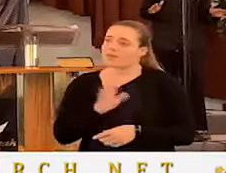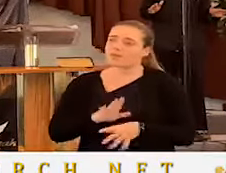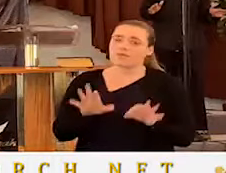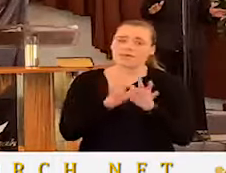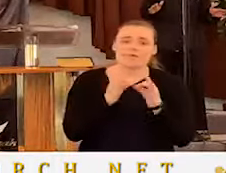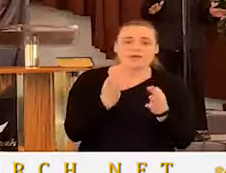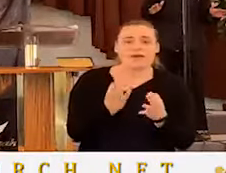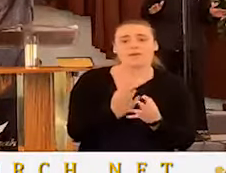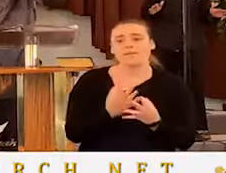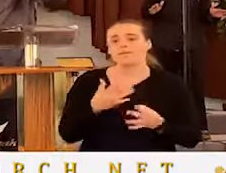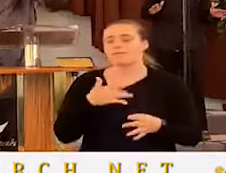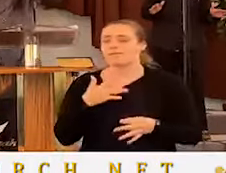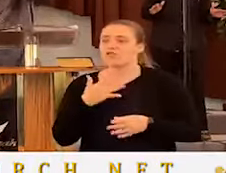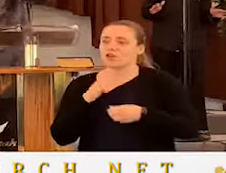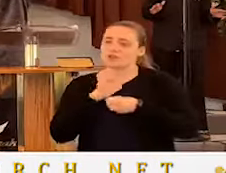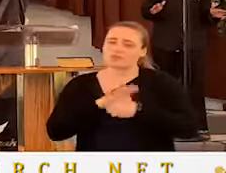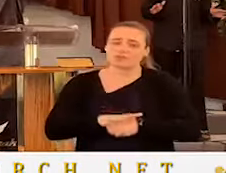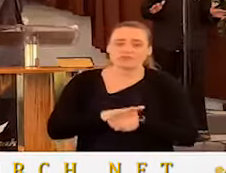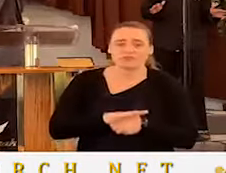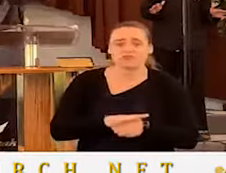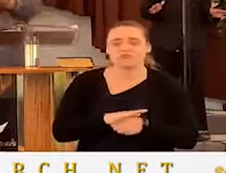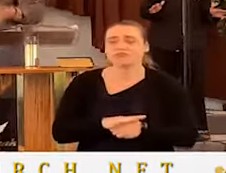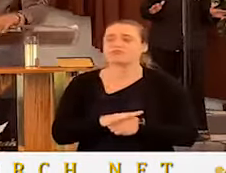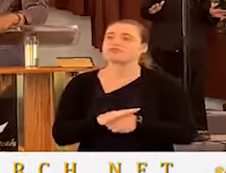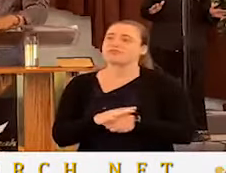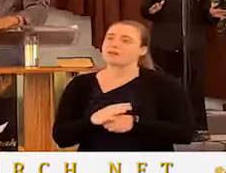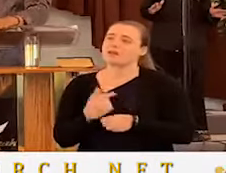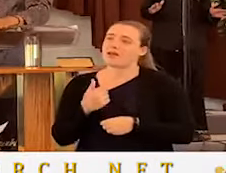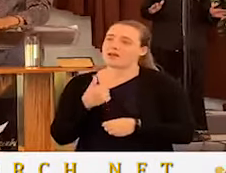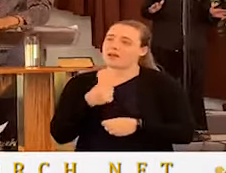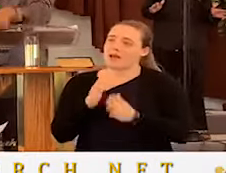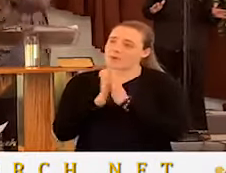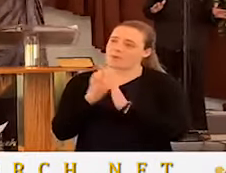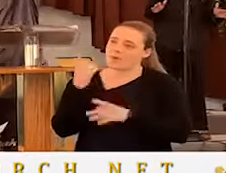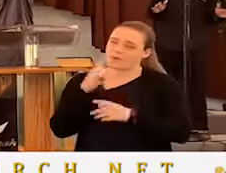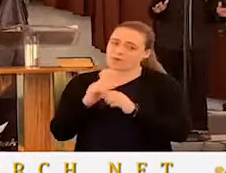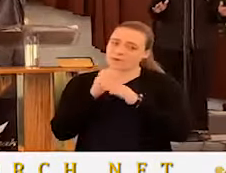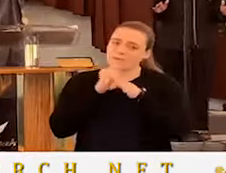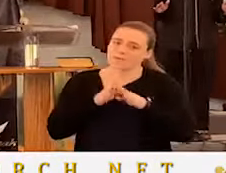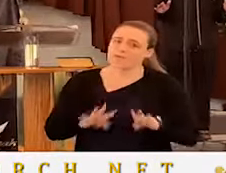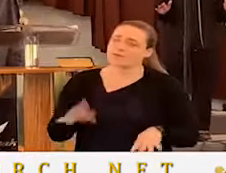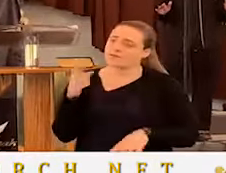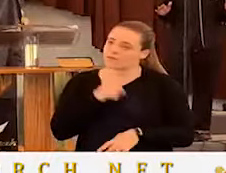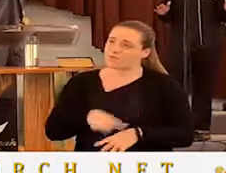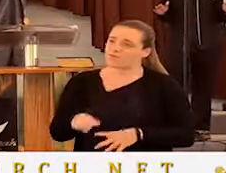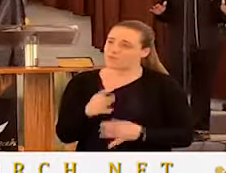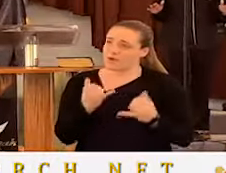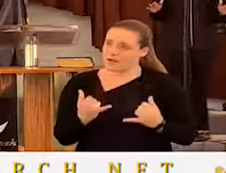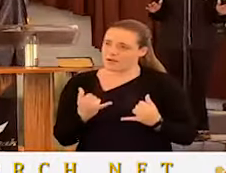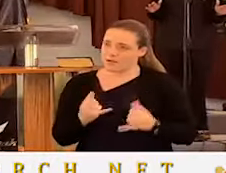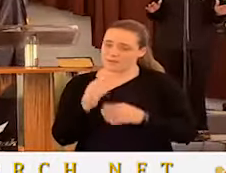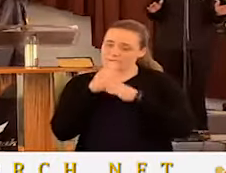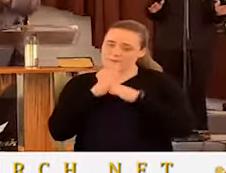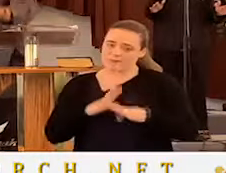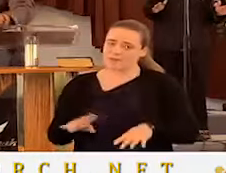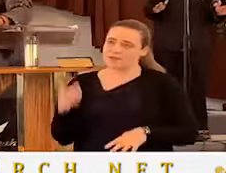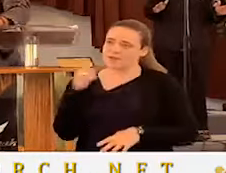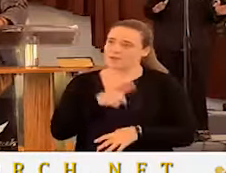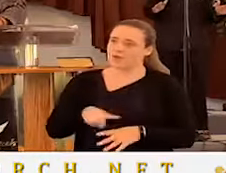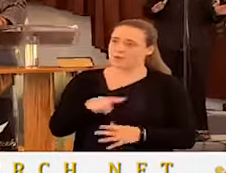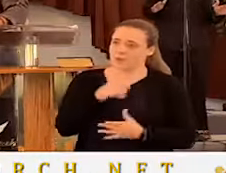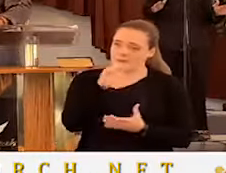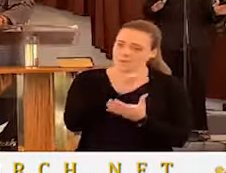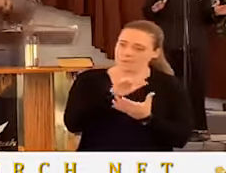there's contentiousness. I speak peace to it right now. Yes. Speak peace to that marriage. I speak peace to